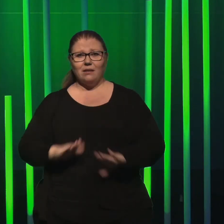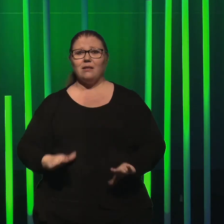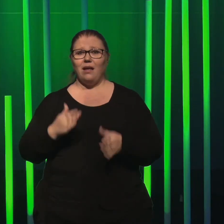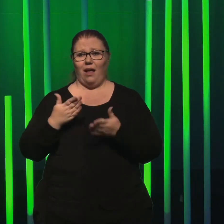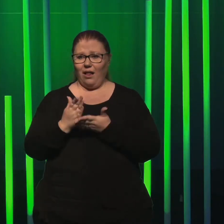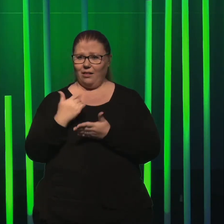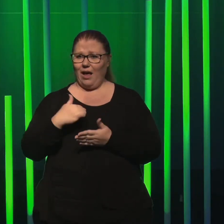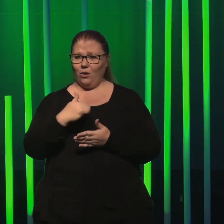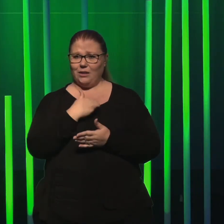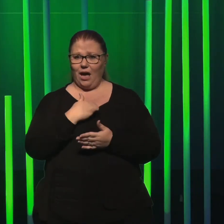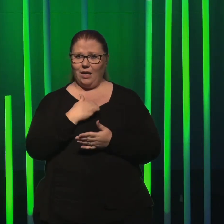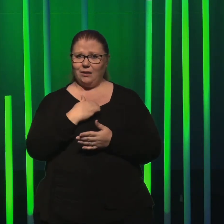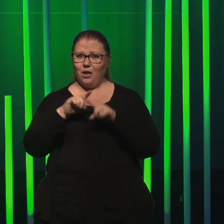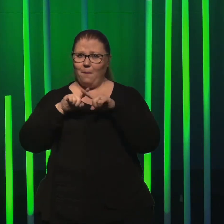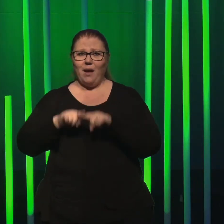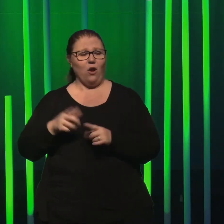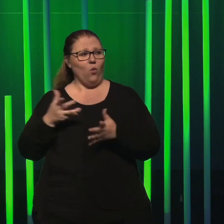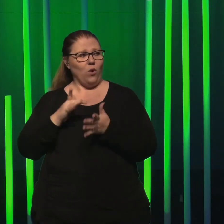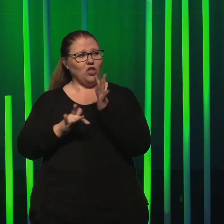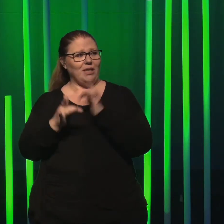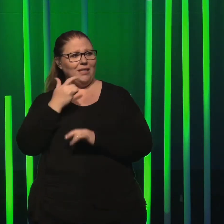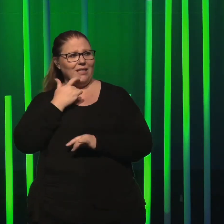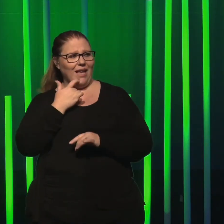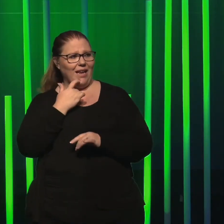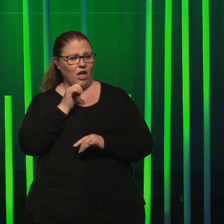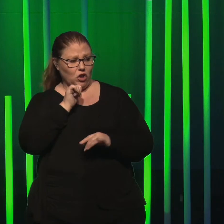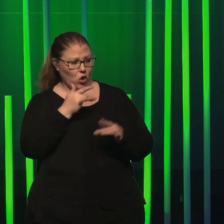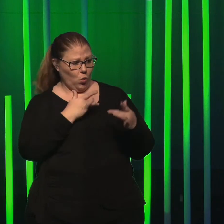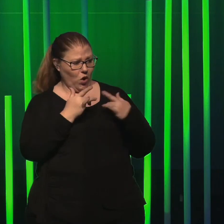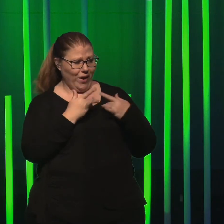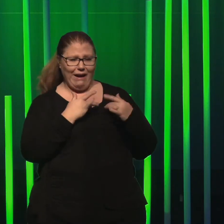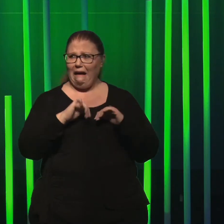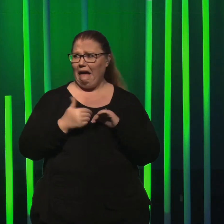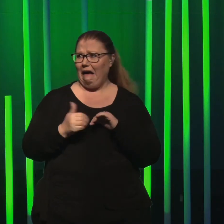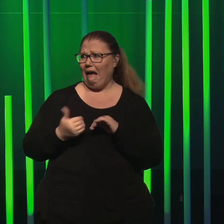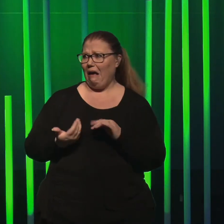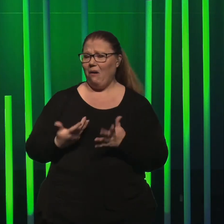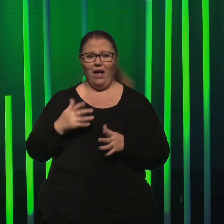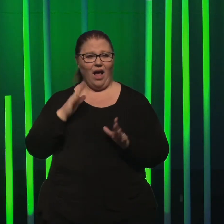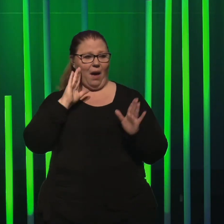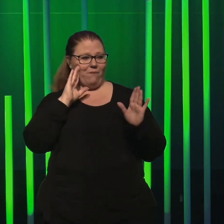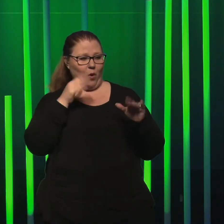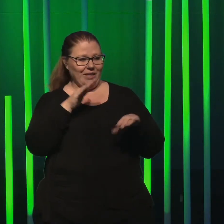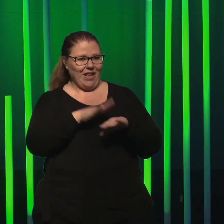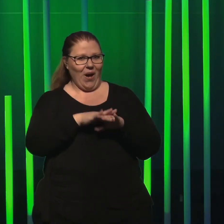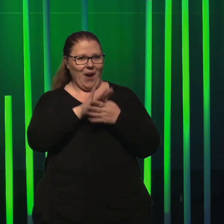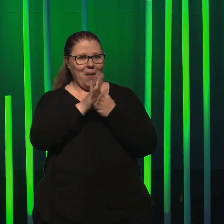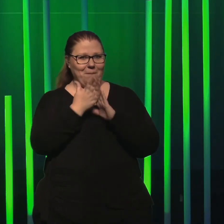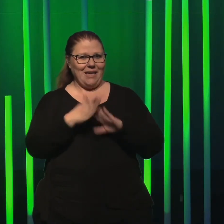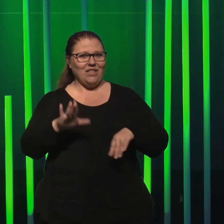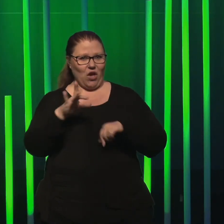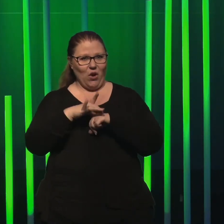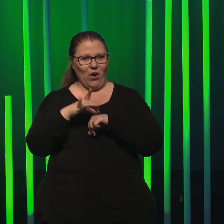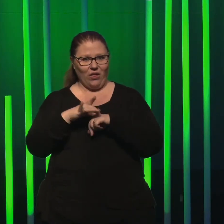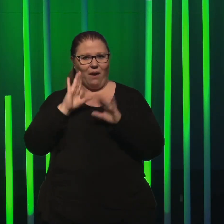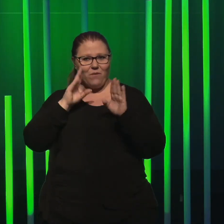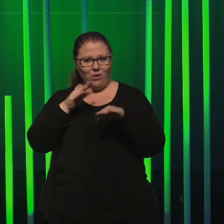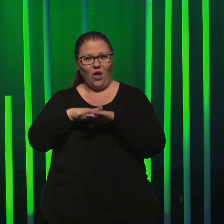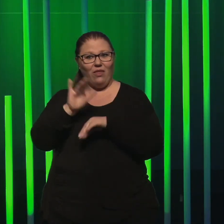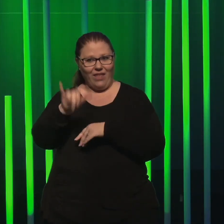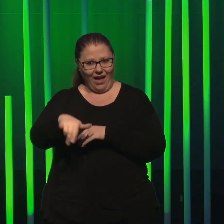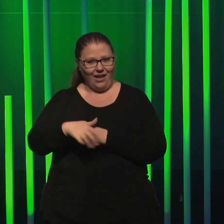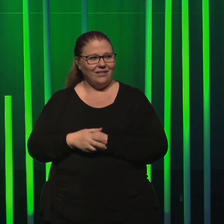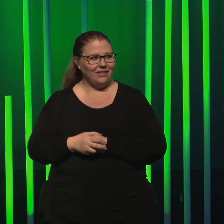what Jesus says when he says, don't worry. Well, how can I not worry? Well, because I'm worrying, I'm focused on peace on earth. I'm focused on